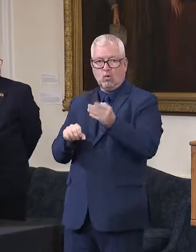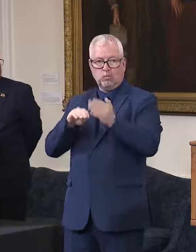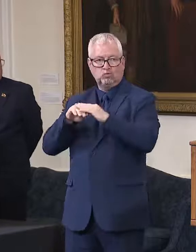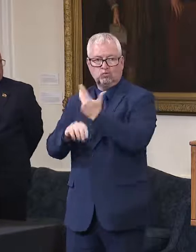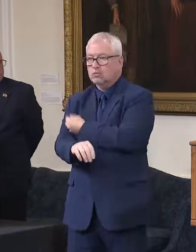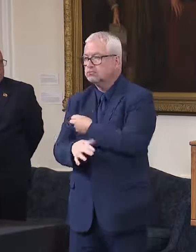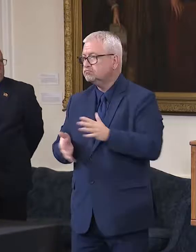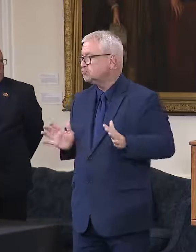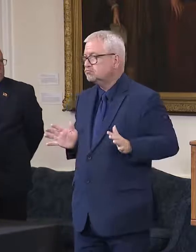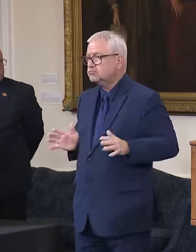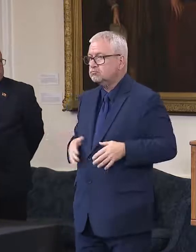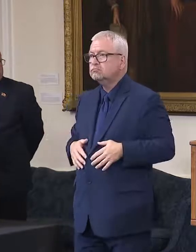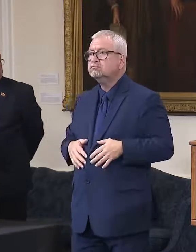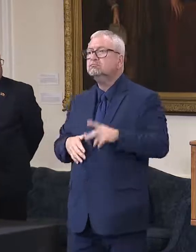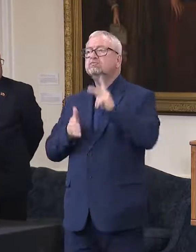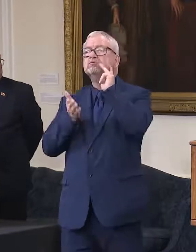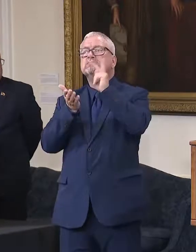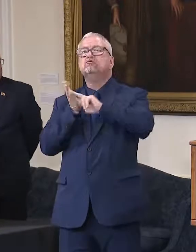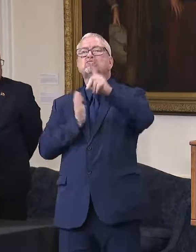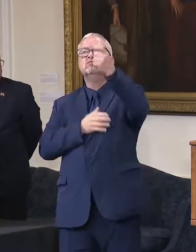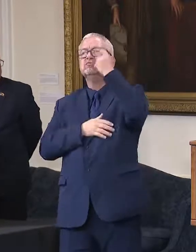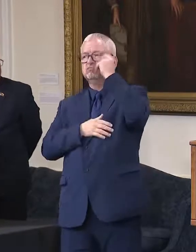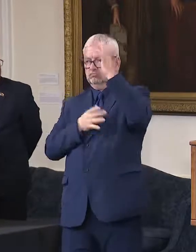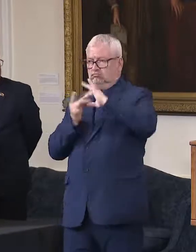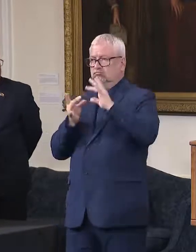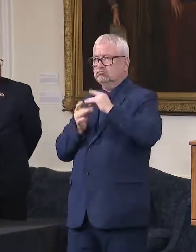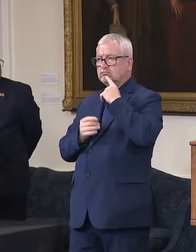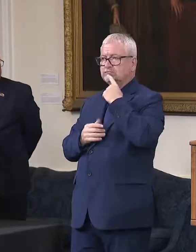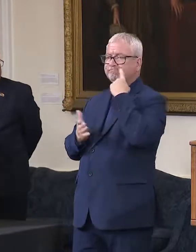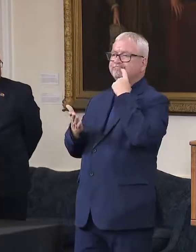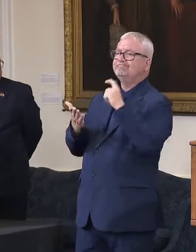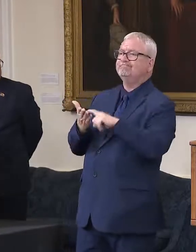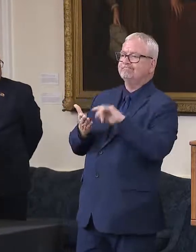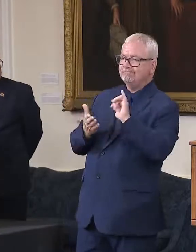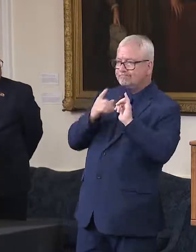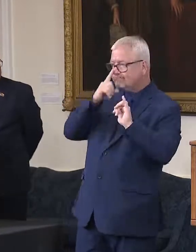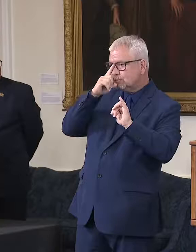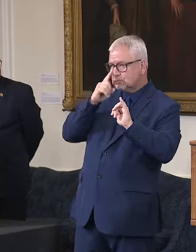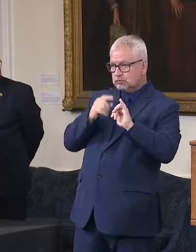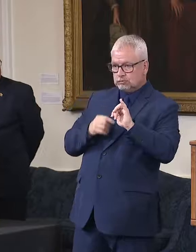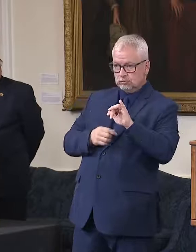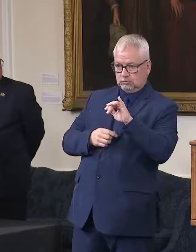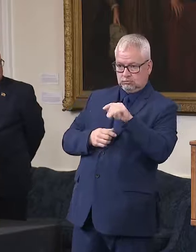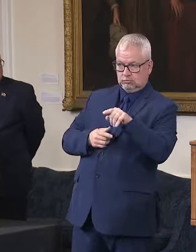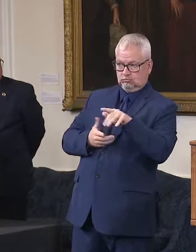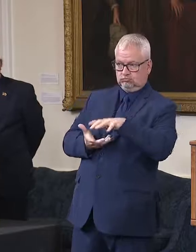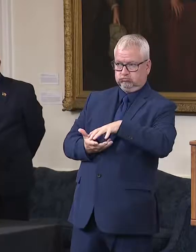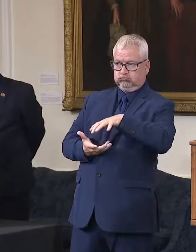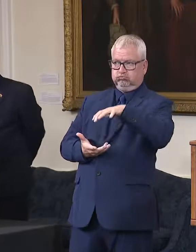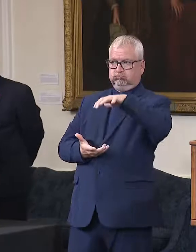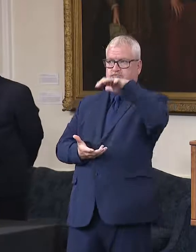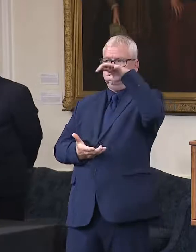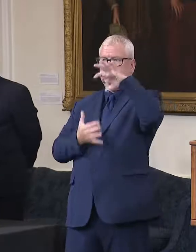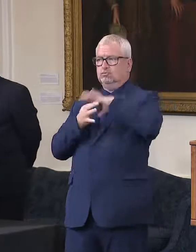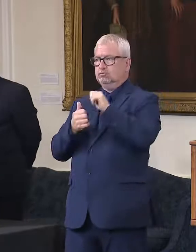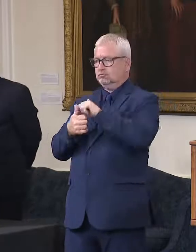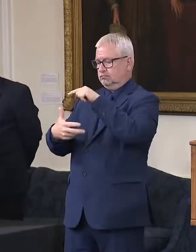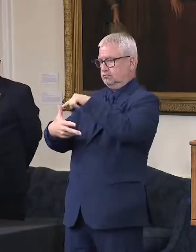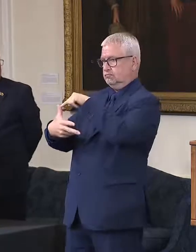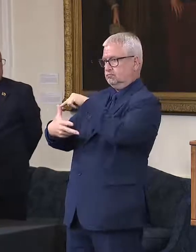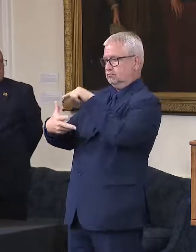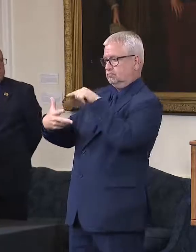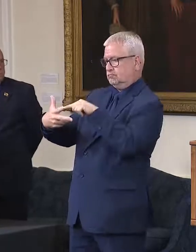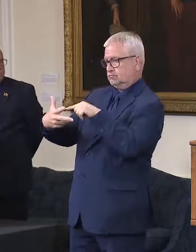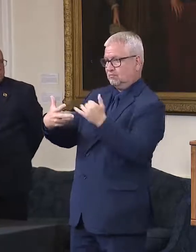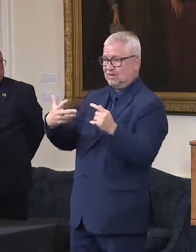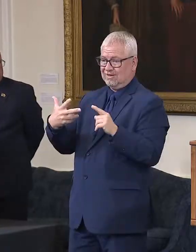in his numbers, a much larger supply of Pfizer and of Moderna in the state, and